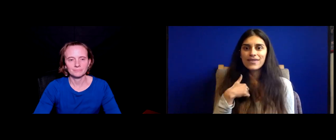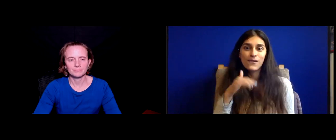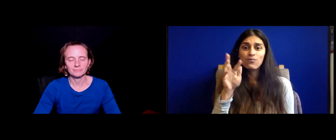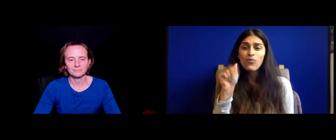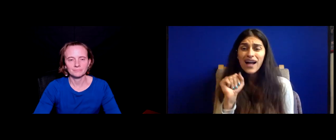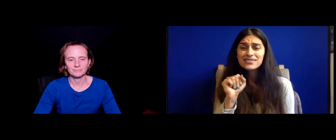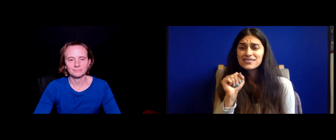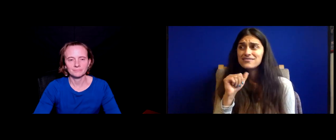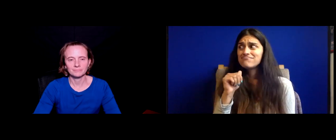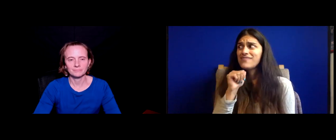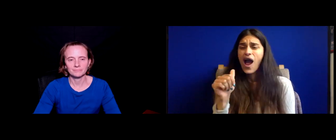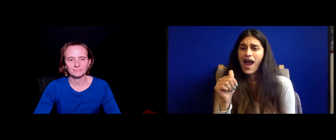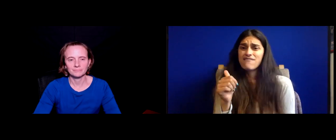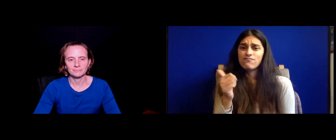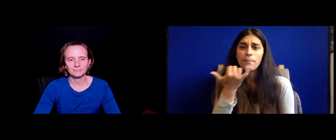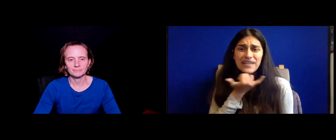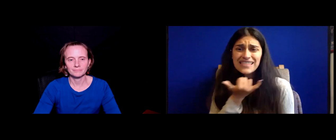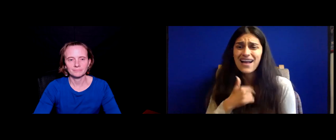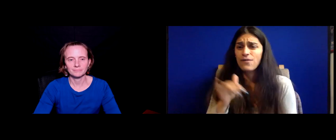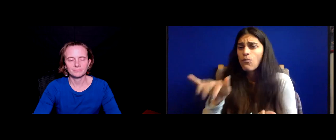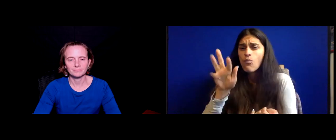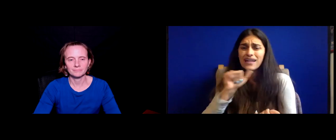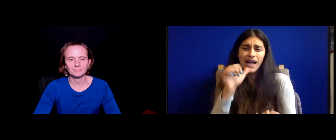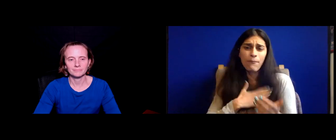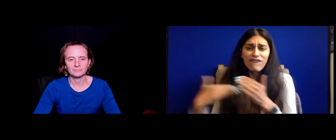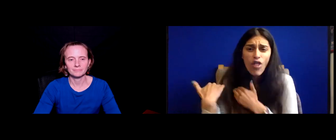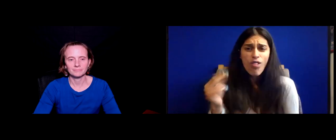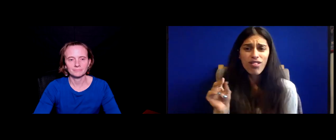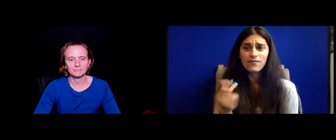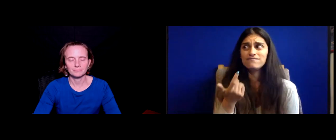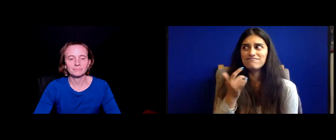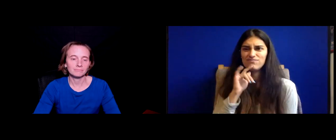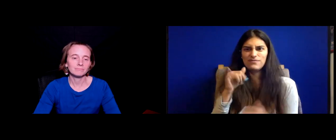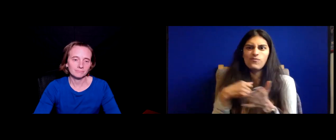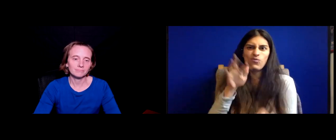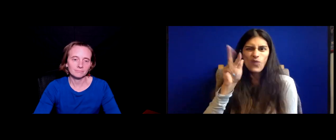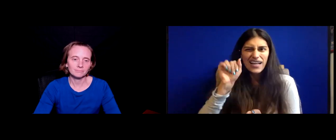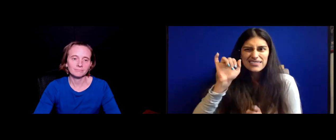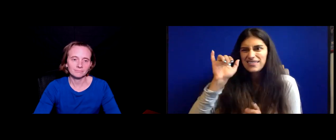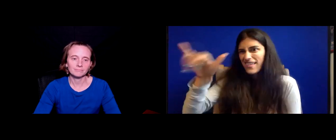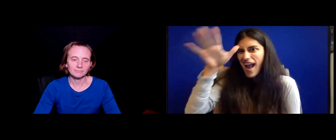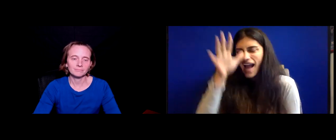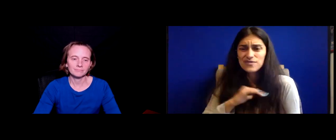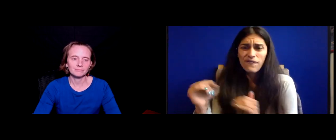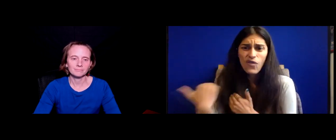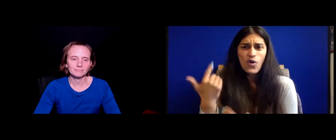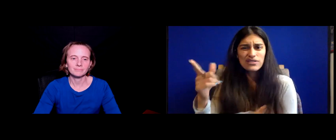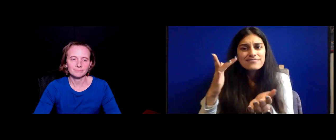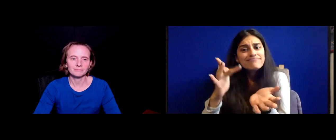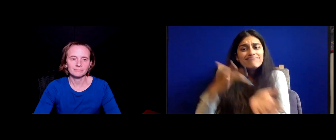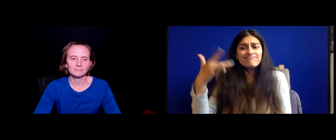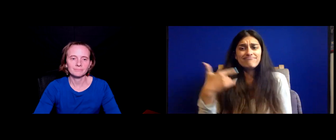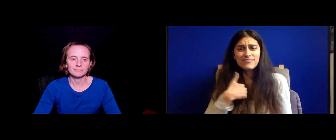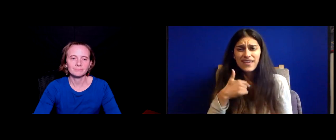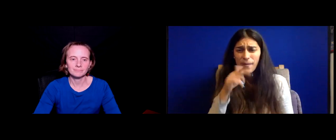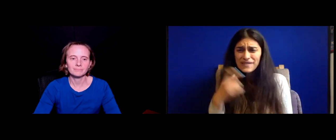So looking back, I realized, it wasn't, my fault. It wasn't a mistake on my part. It